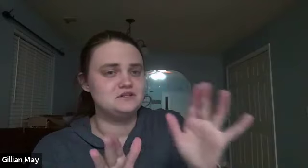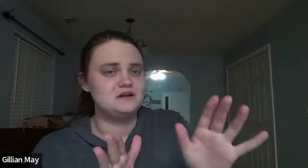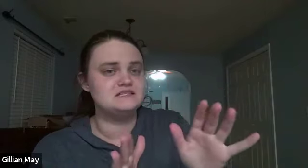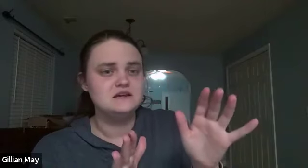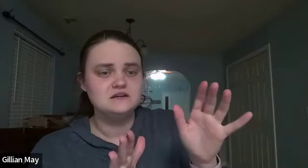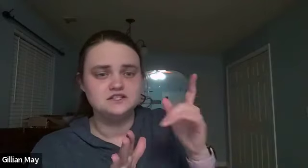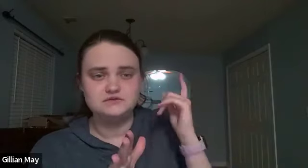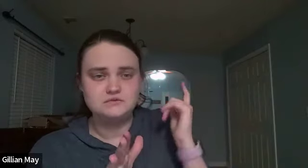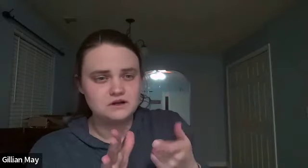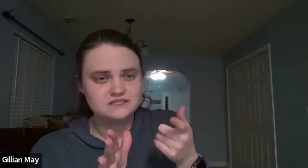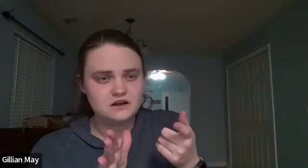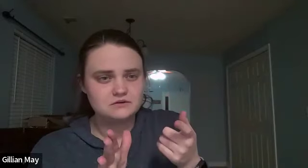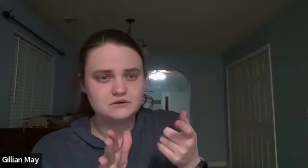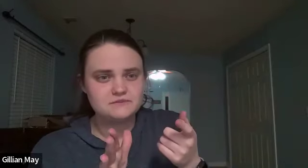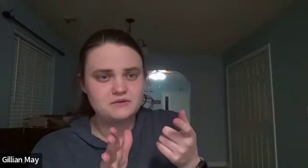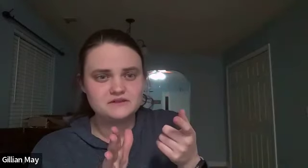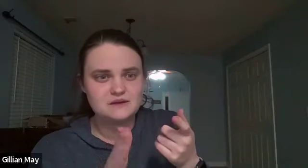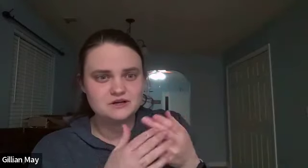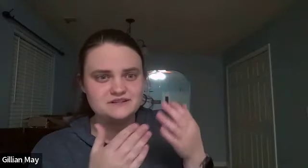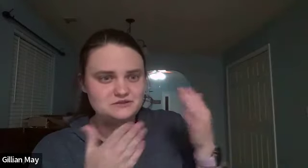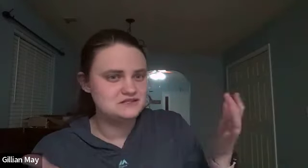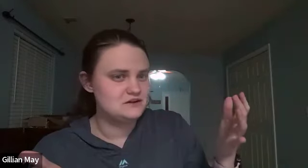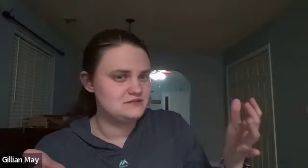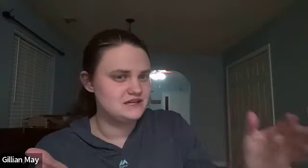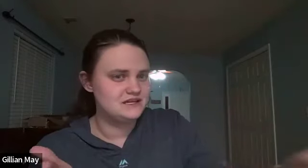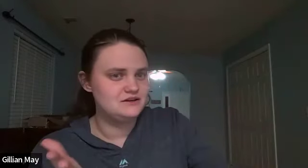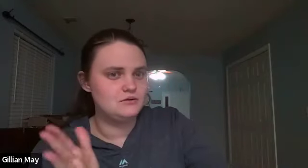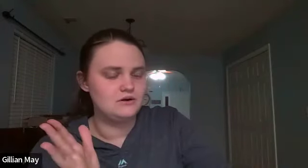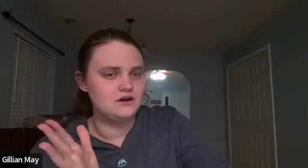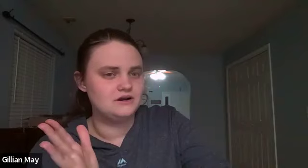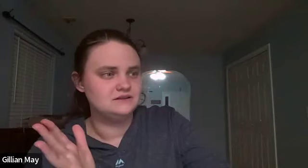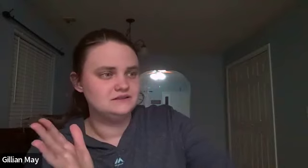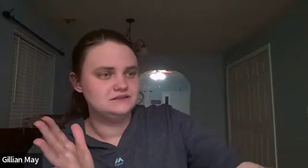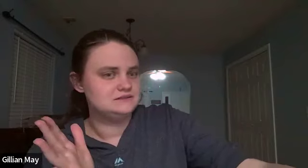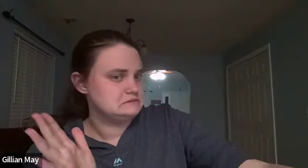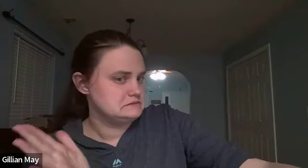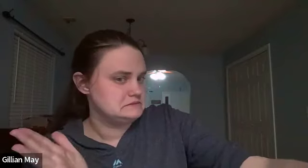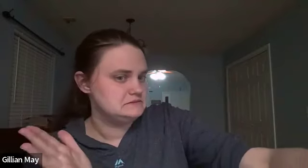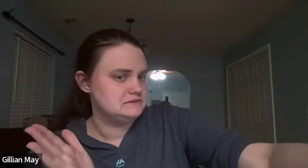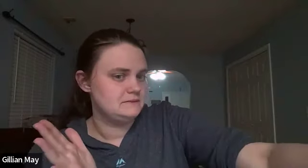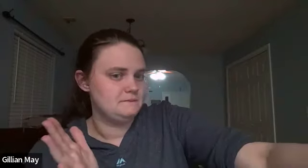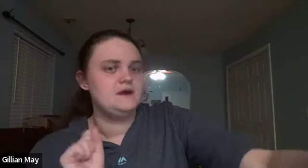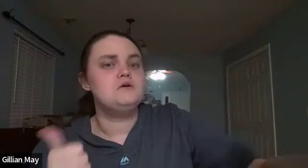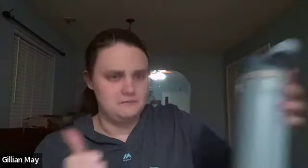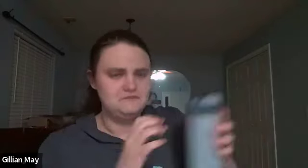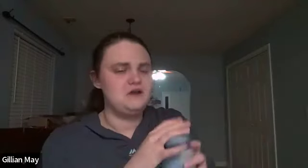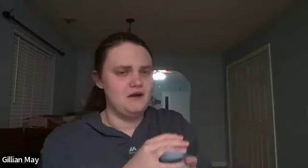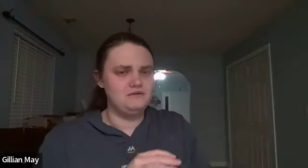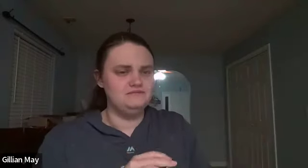sorry guys. Do you want to talk real quick about what the library resources are, Miss Katie? Or Put it in the email. okay, Because okay. actually, it'll be